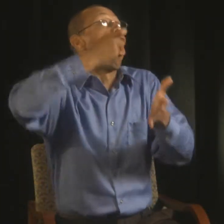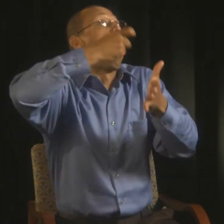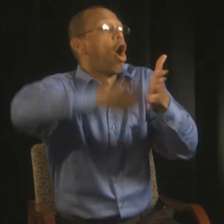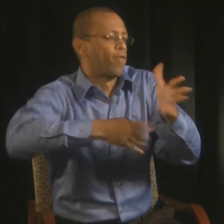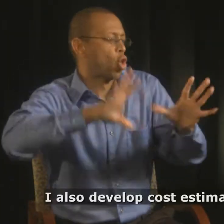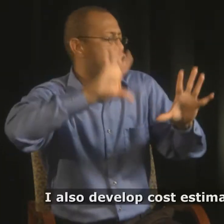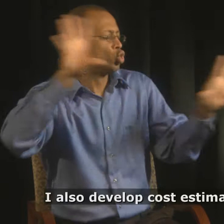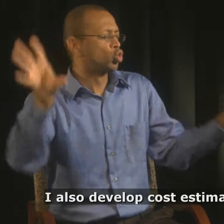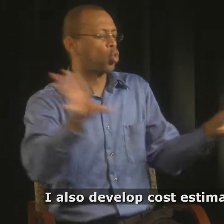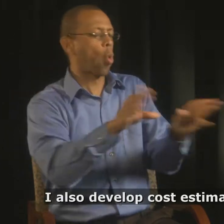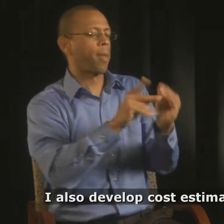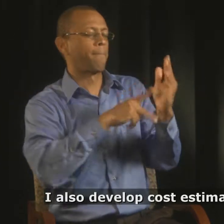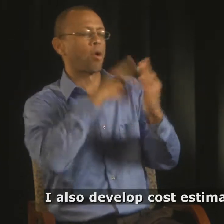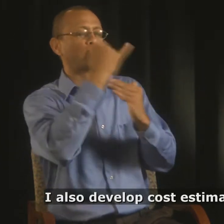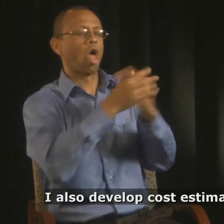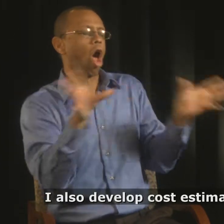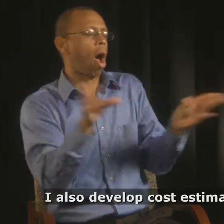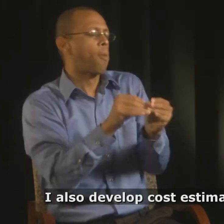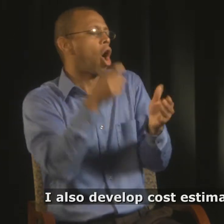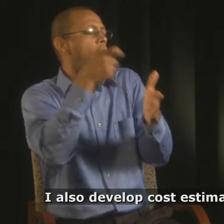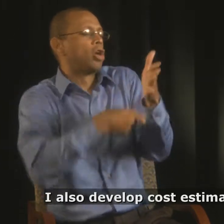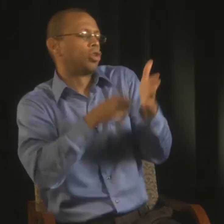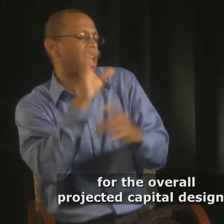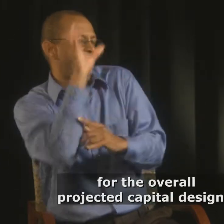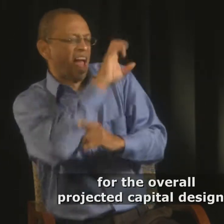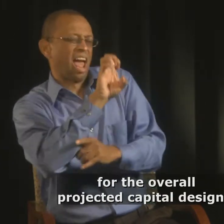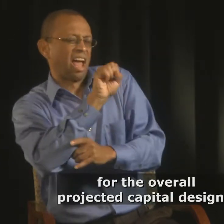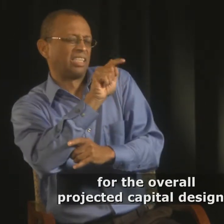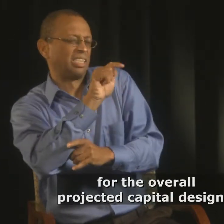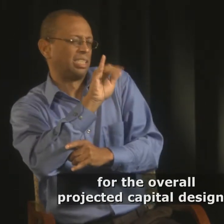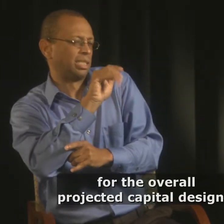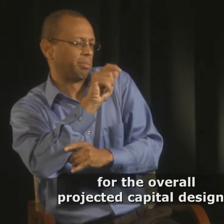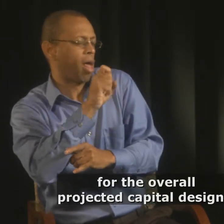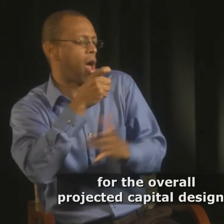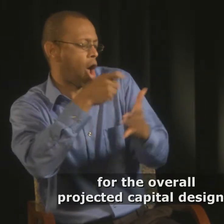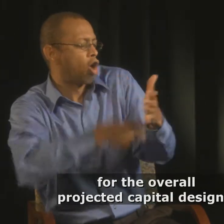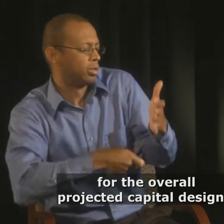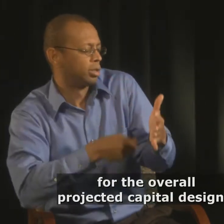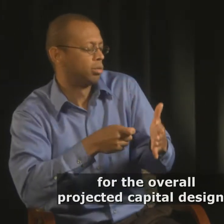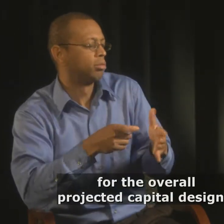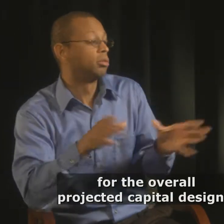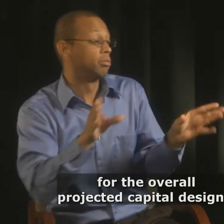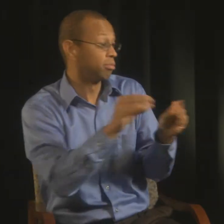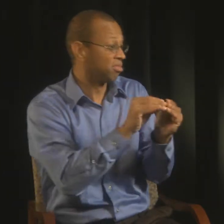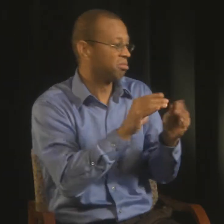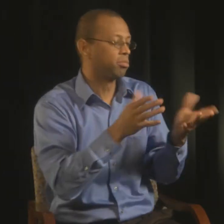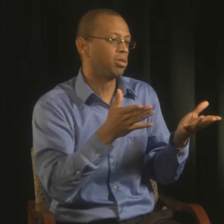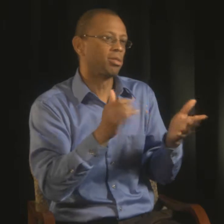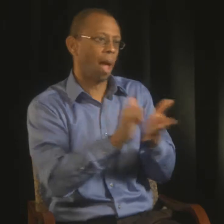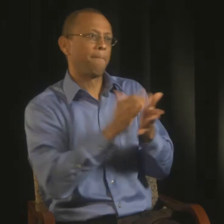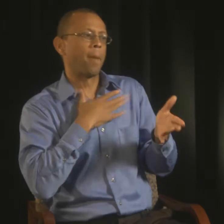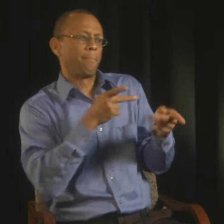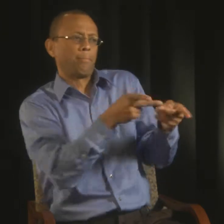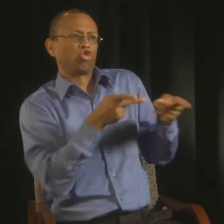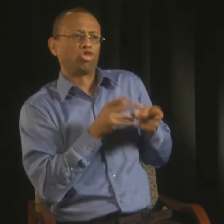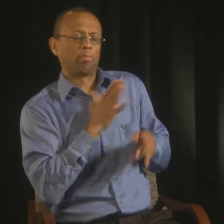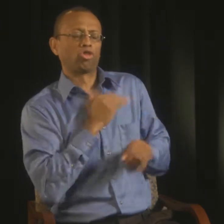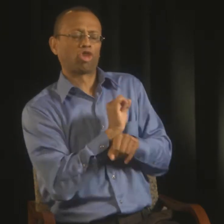I also develop cost estimates for the overall projected capital designs. That's my position, and that's my